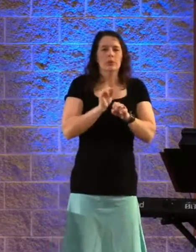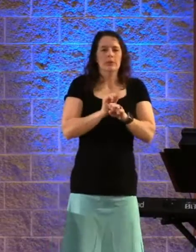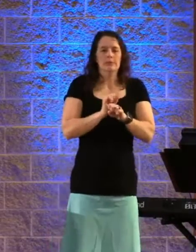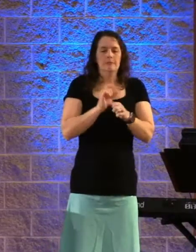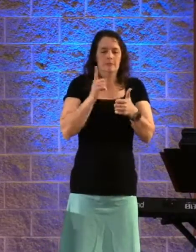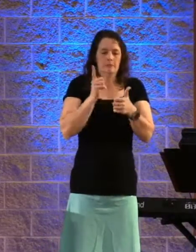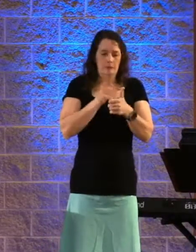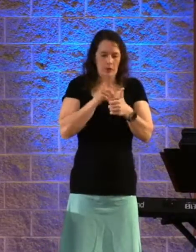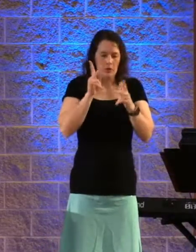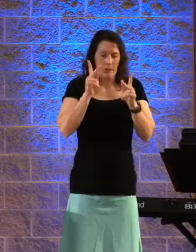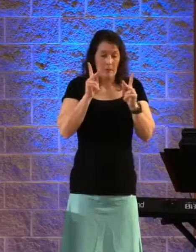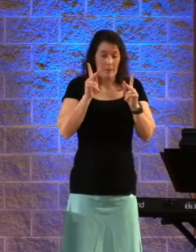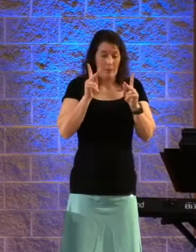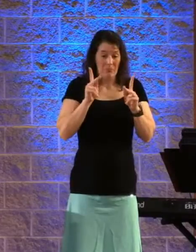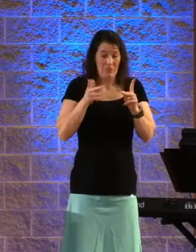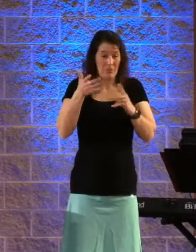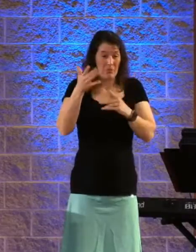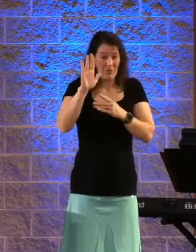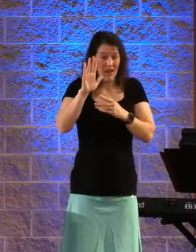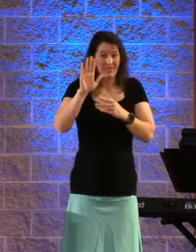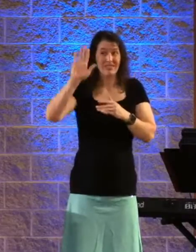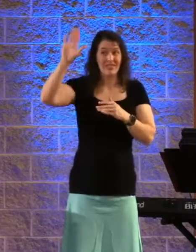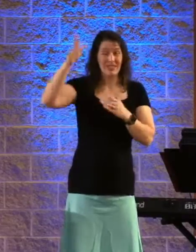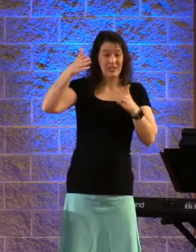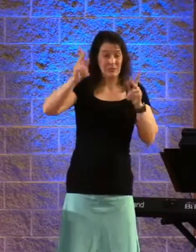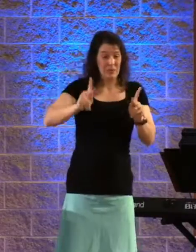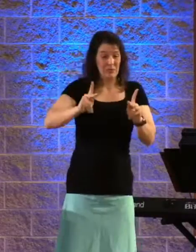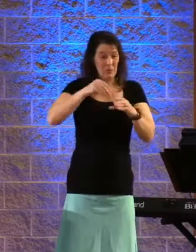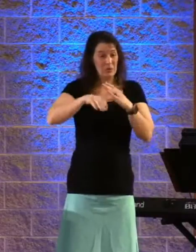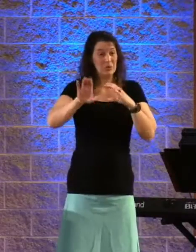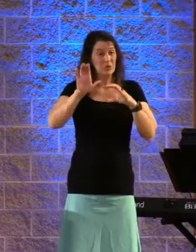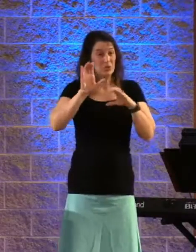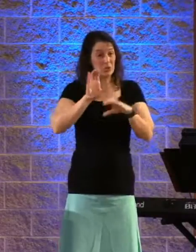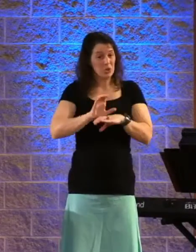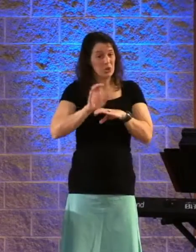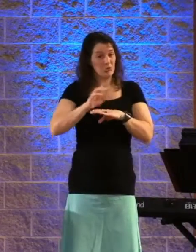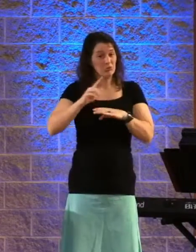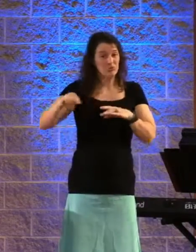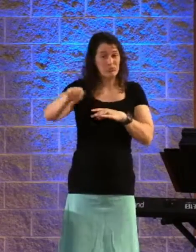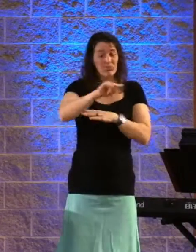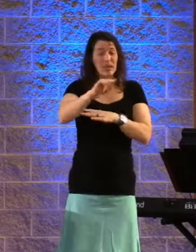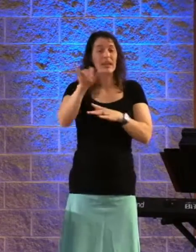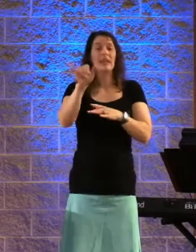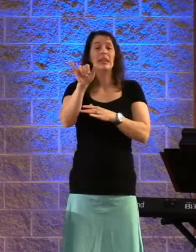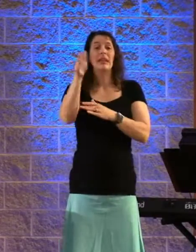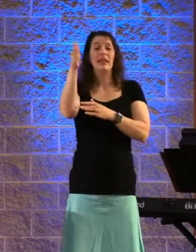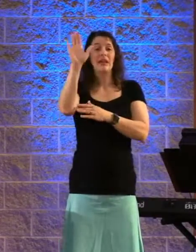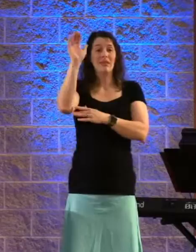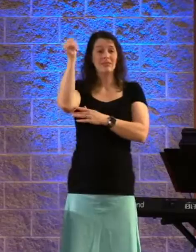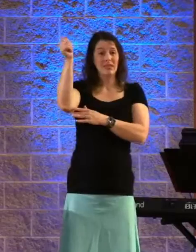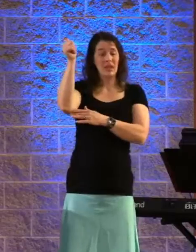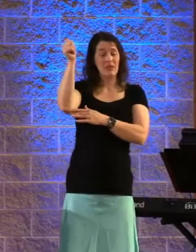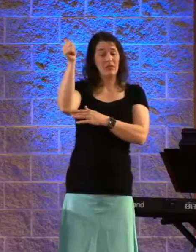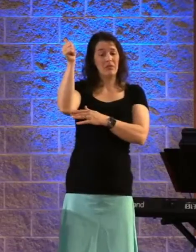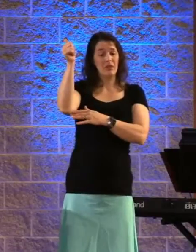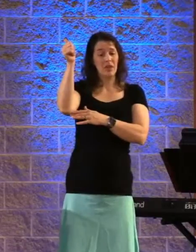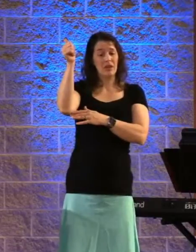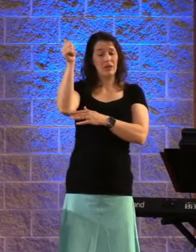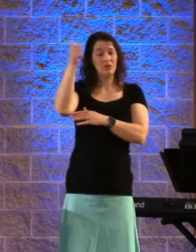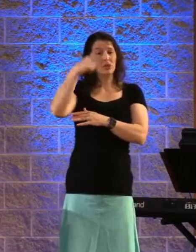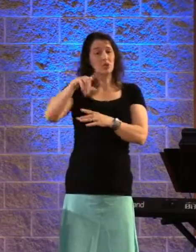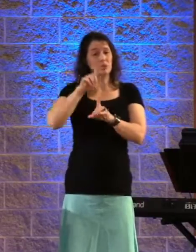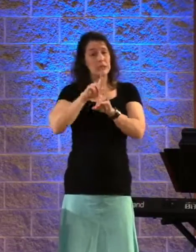of all, the people of God, the people in the church, like God Himself, those